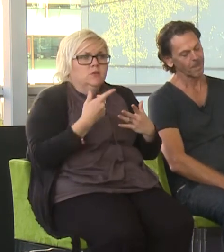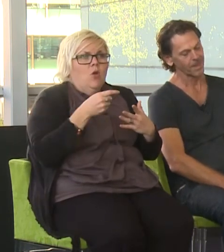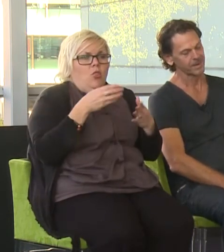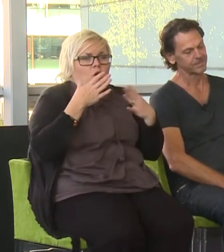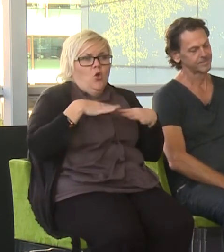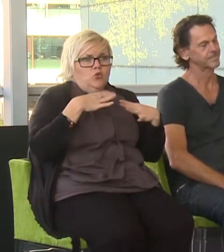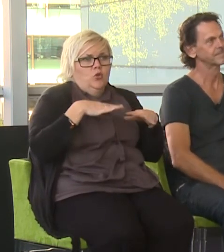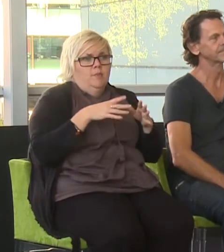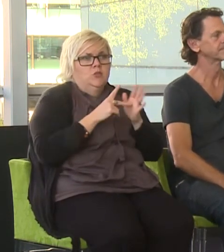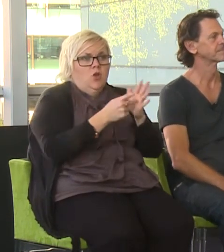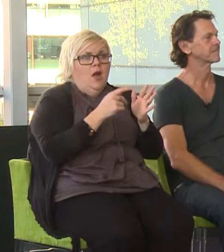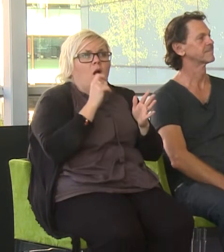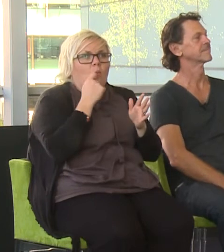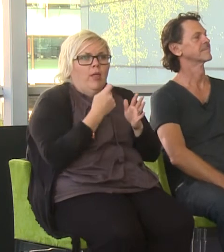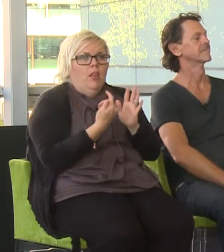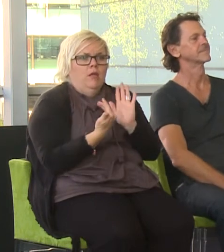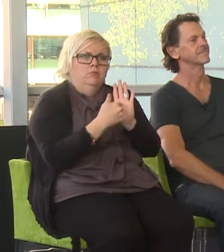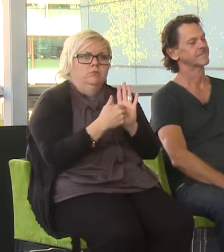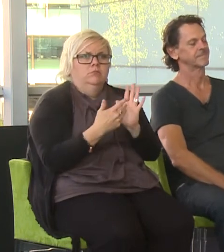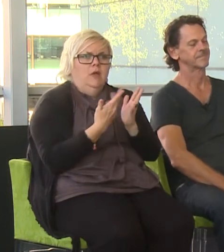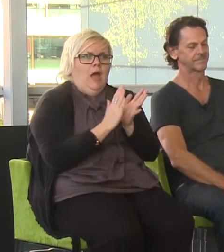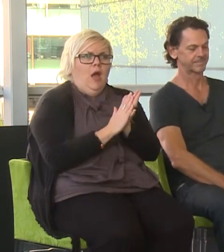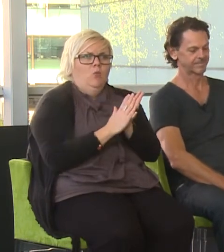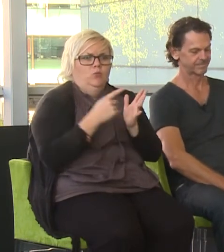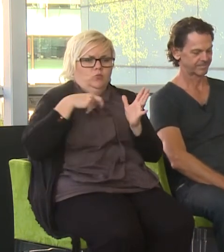lot to say about how that works. And the